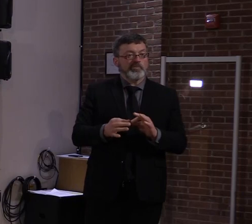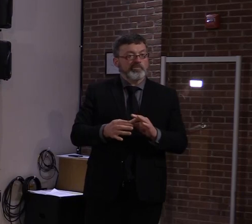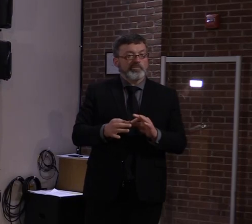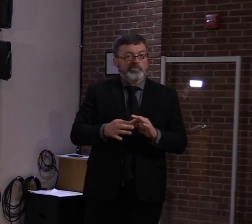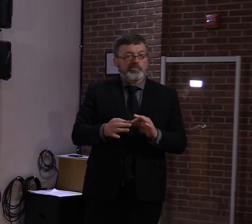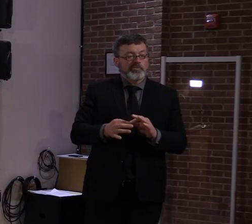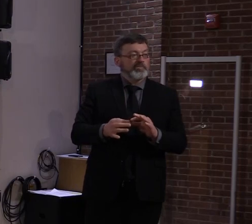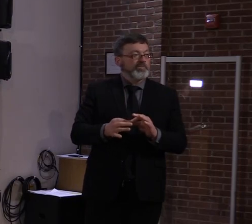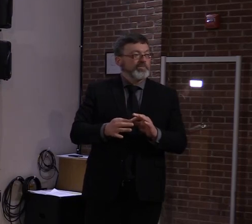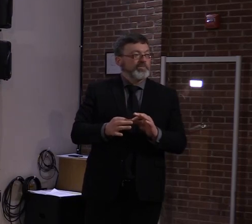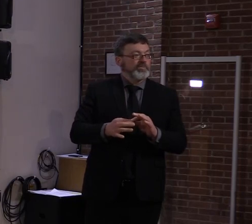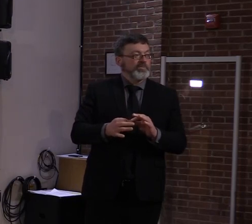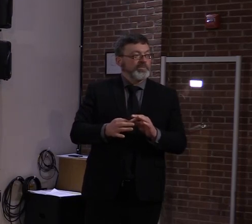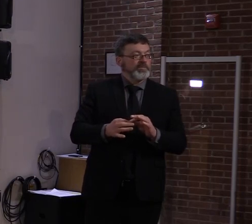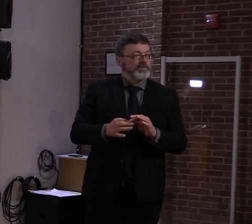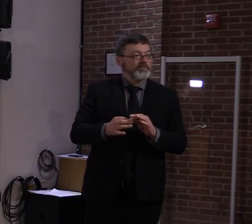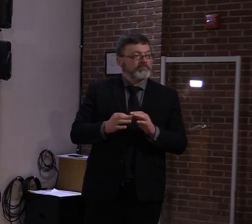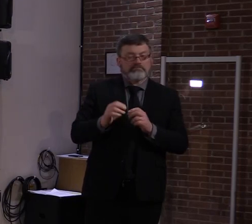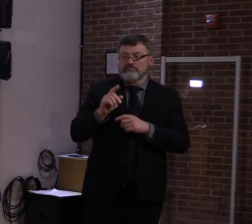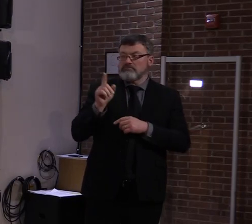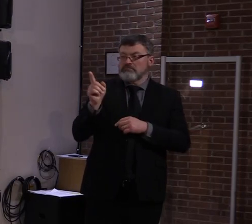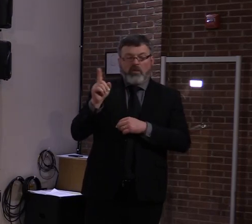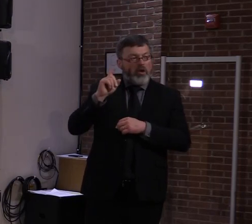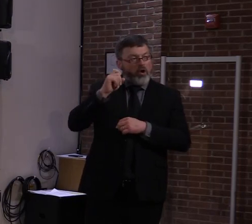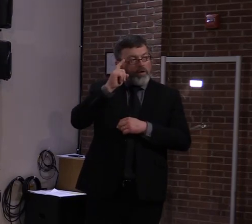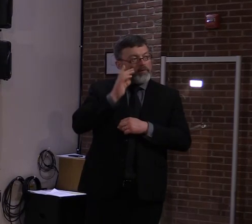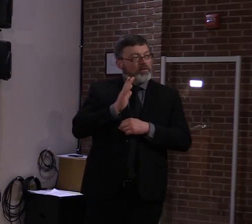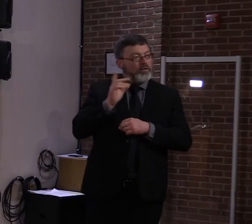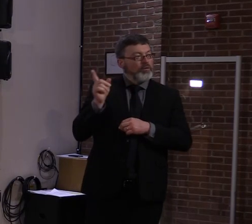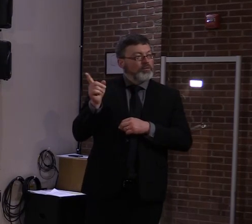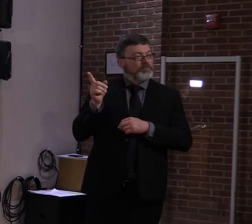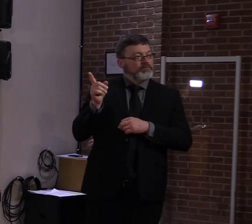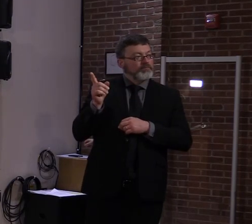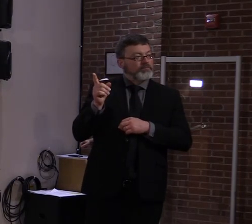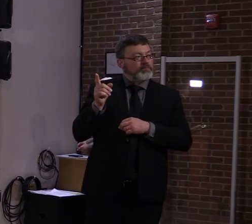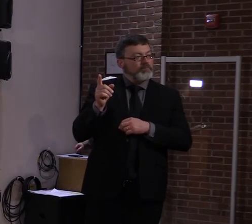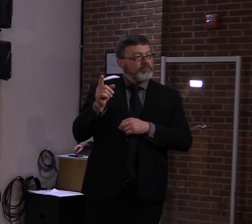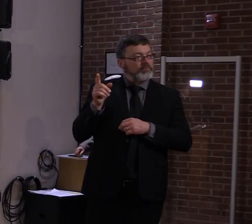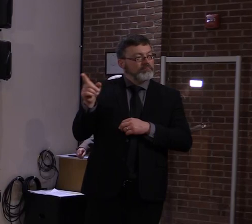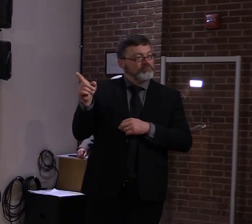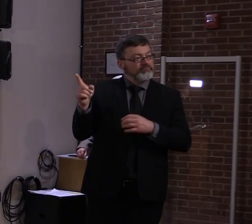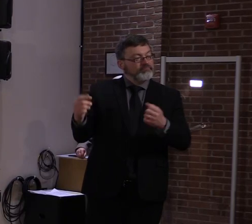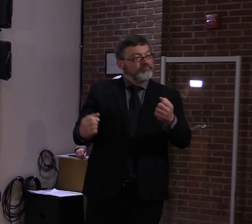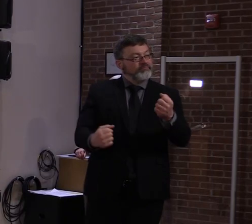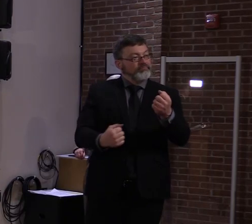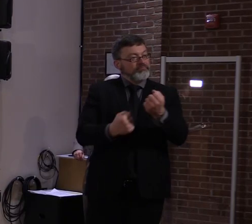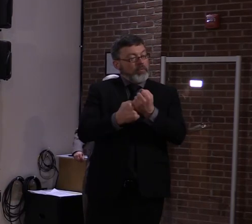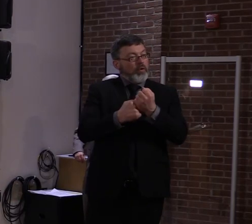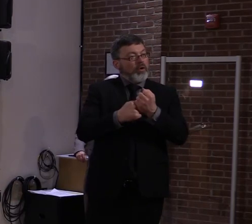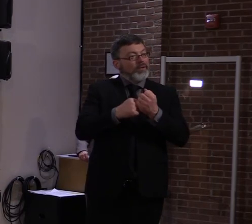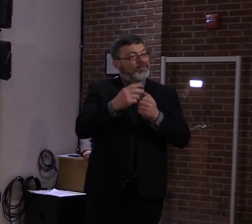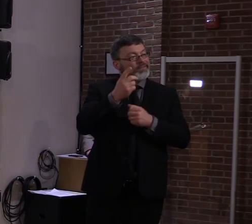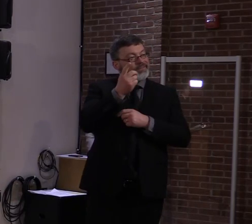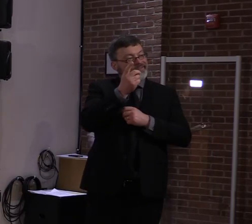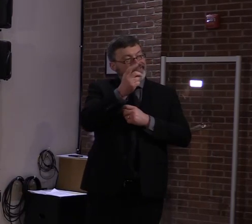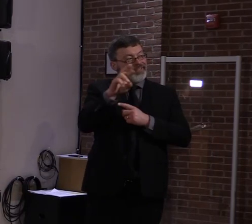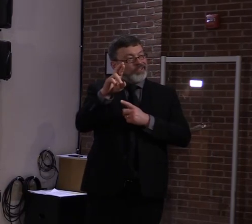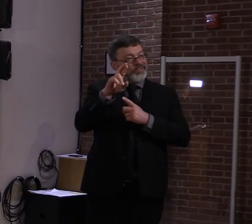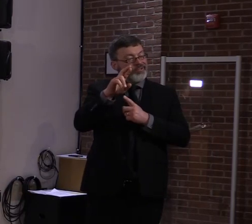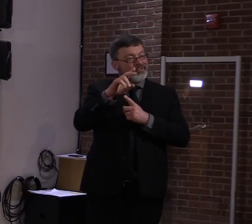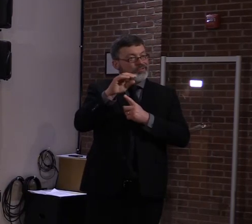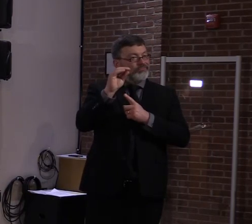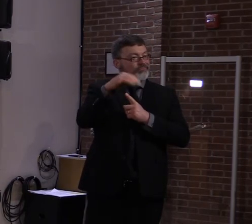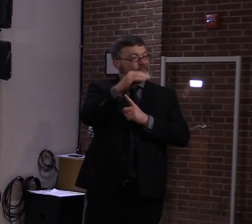Governor Scott, do you support expanding Dr. Dinosaur to pregnant women and children who are undocumented immigrants, which is